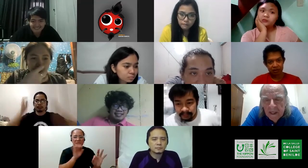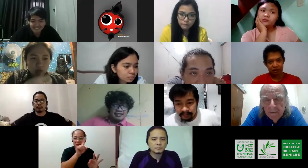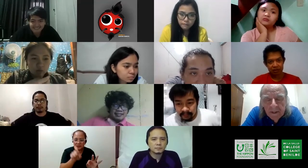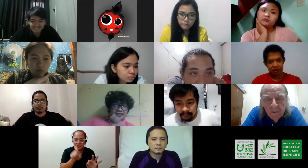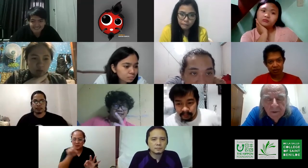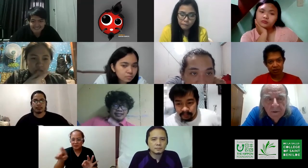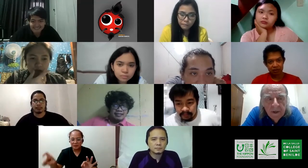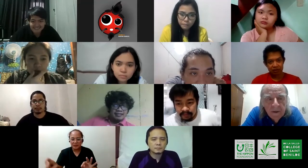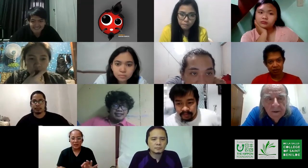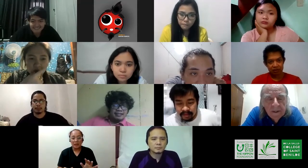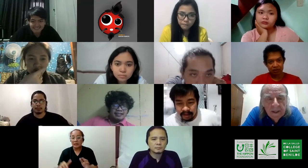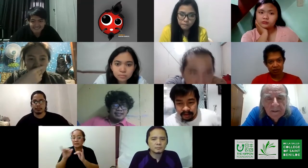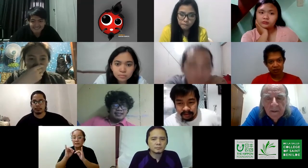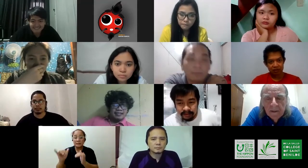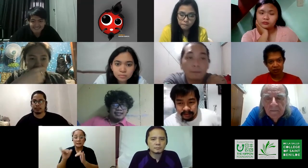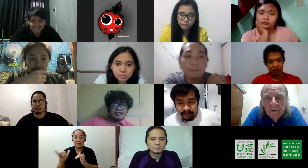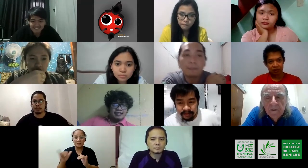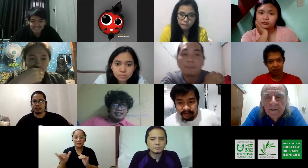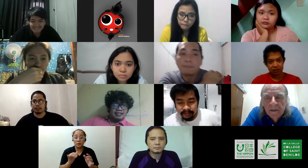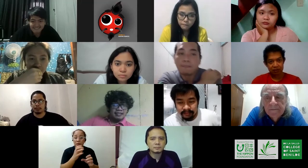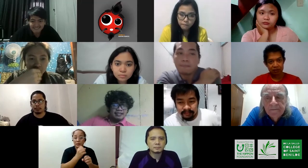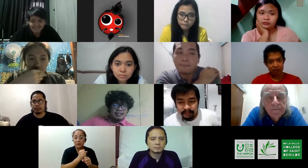as what you'll get on the test on Thursday.